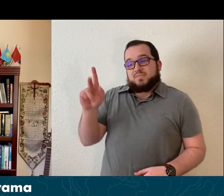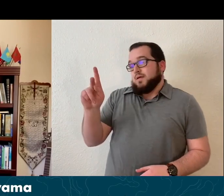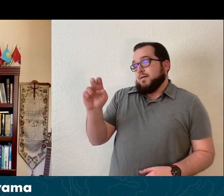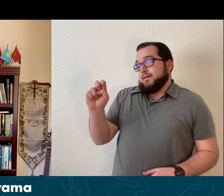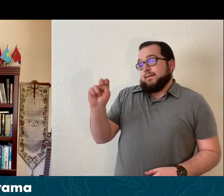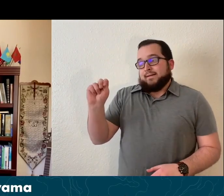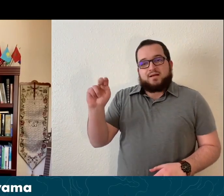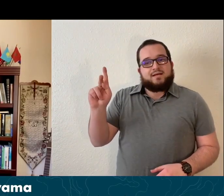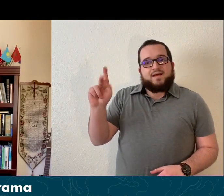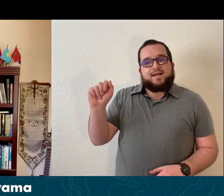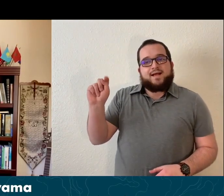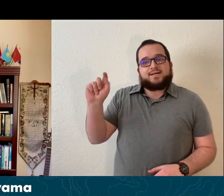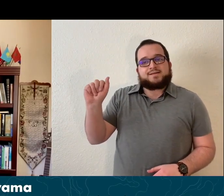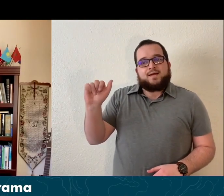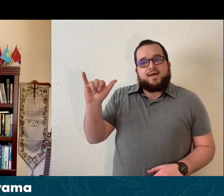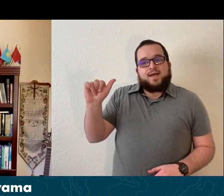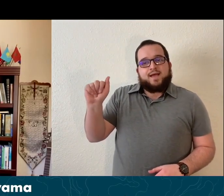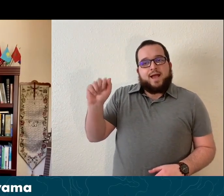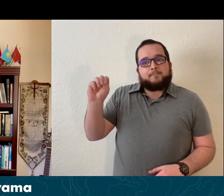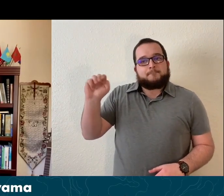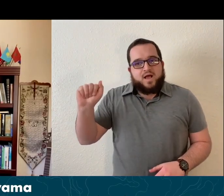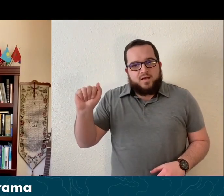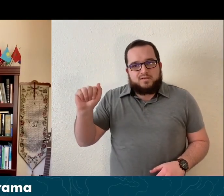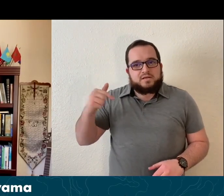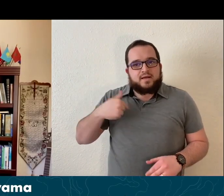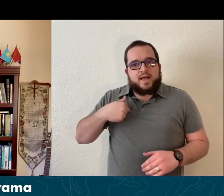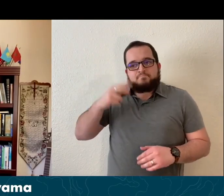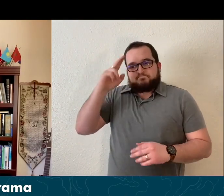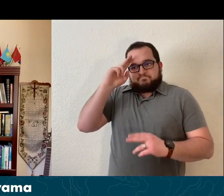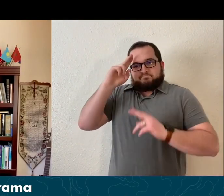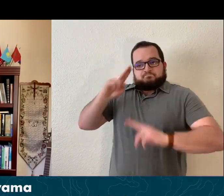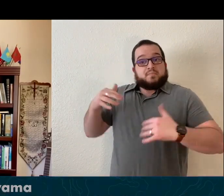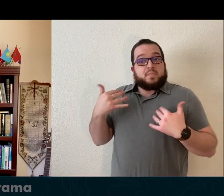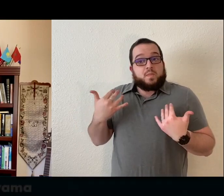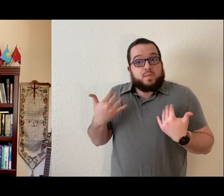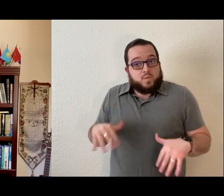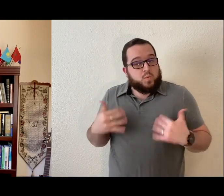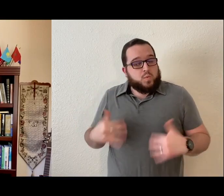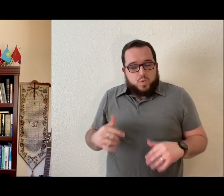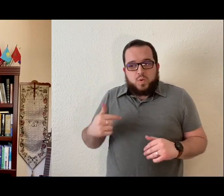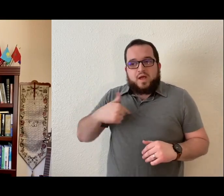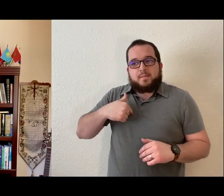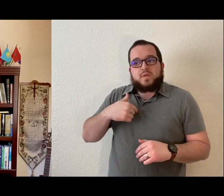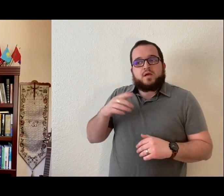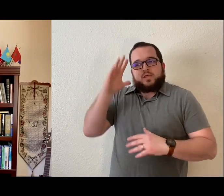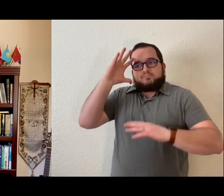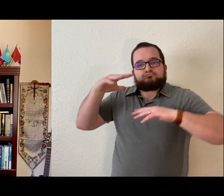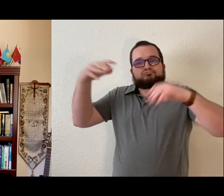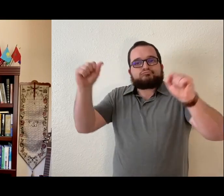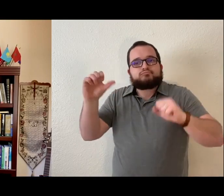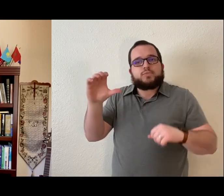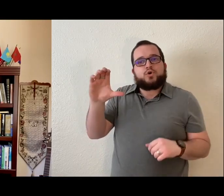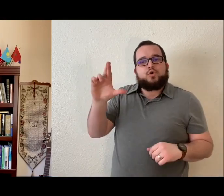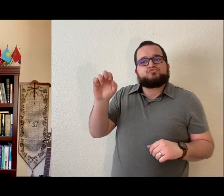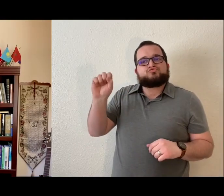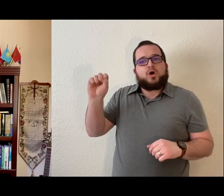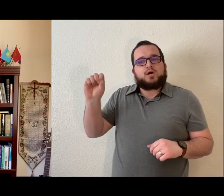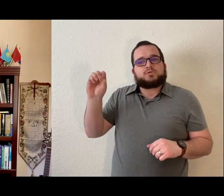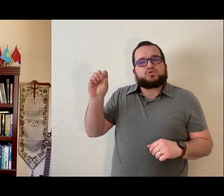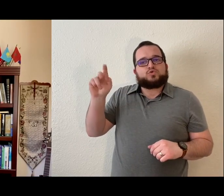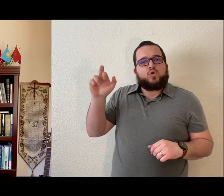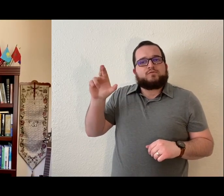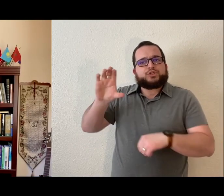Hi there, this is Ken Katayama. I have the greatest honor to serve as the president of Crossover Global, a church